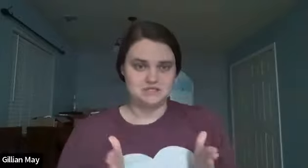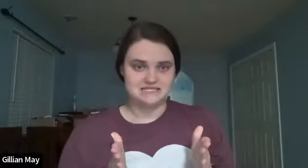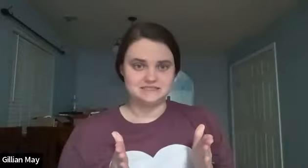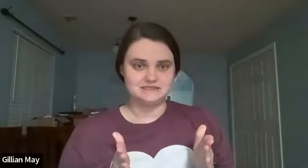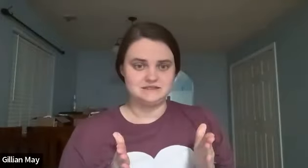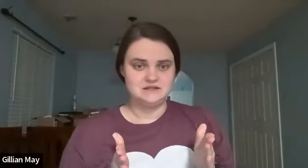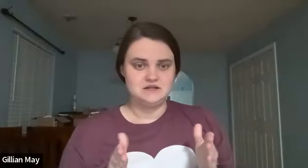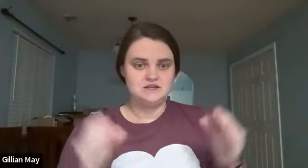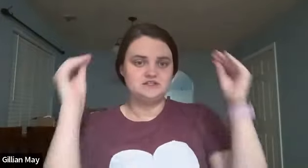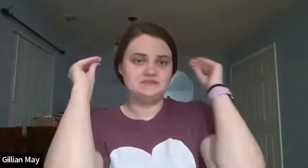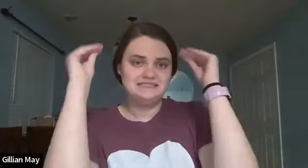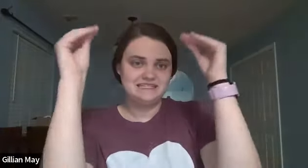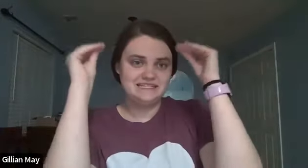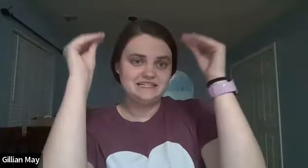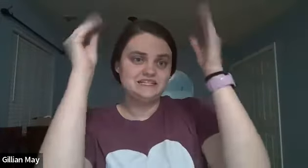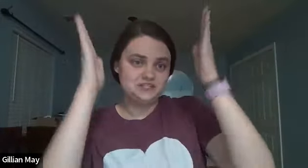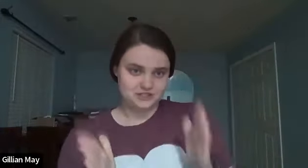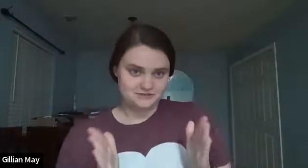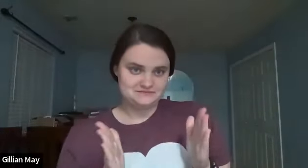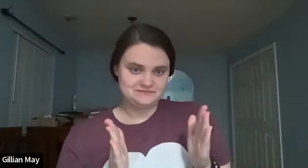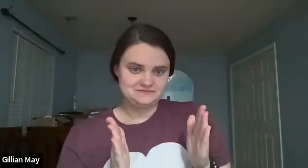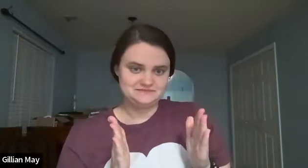person. So teacher.